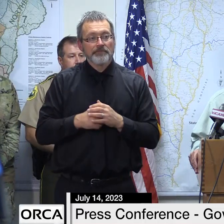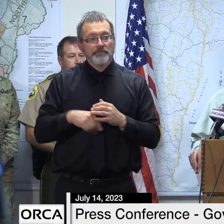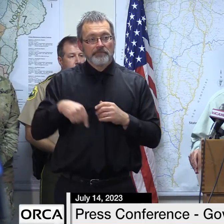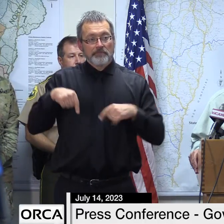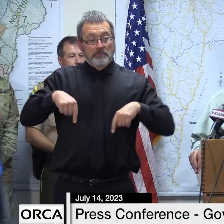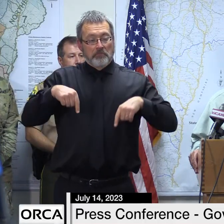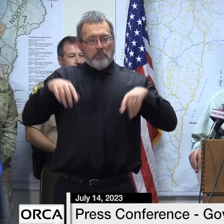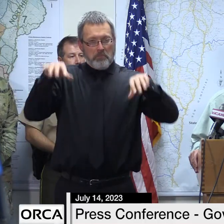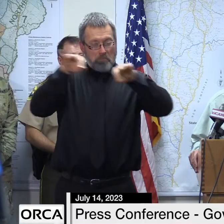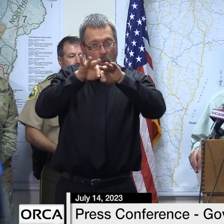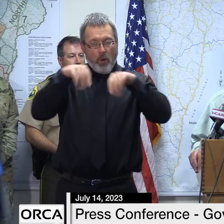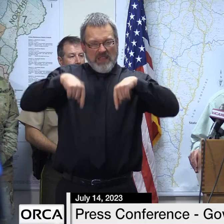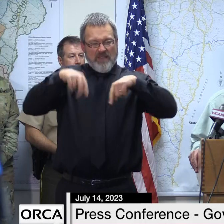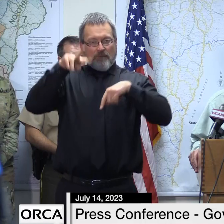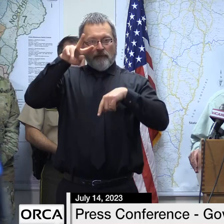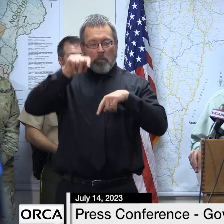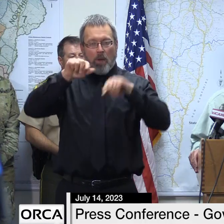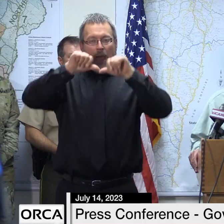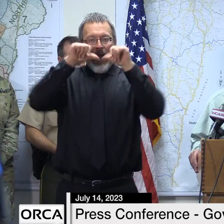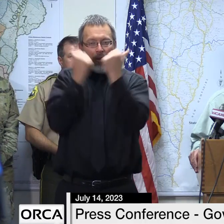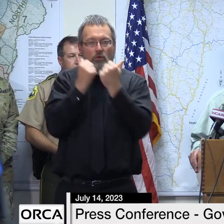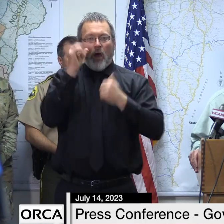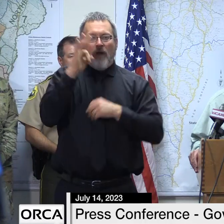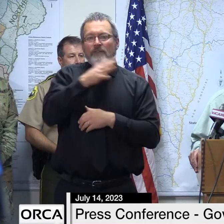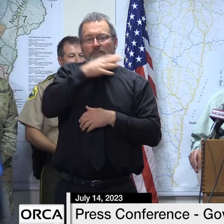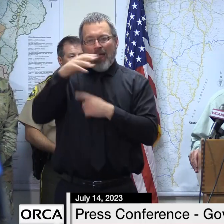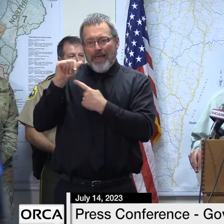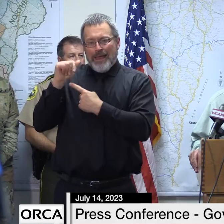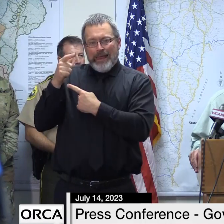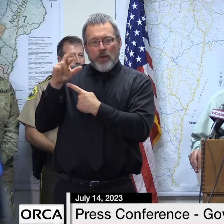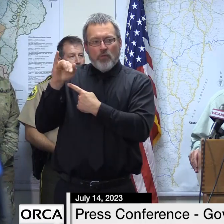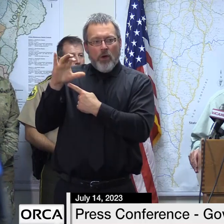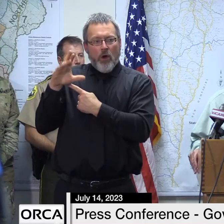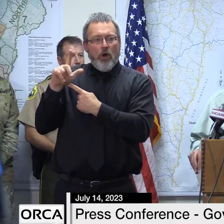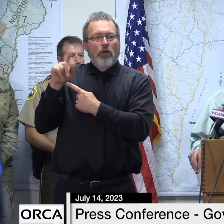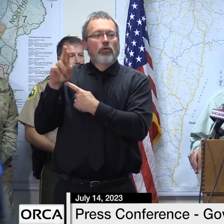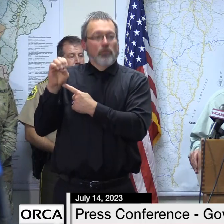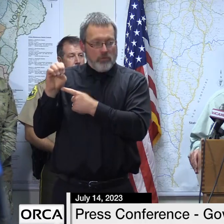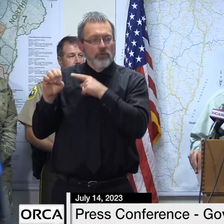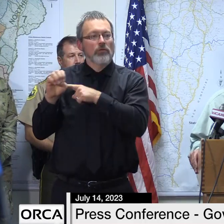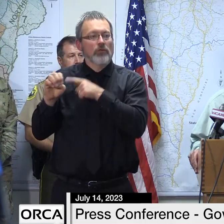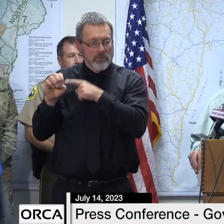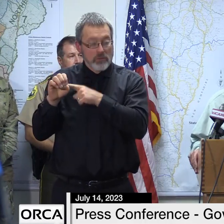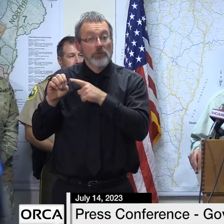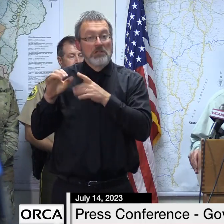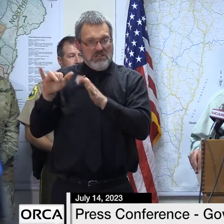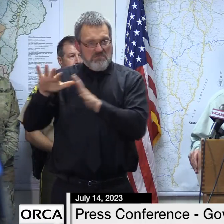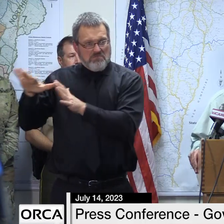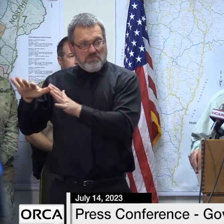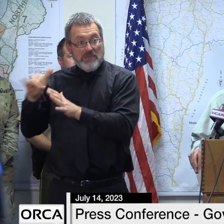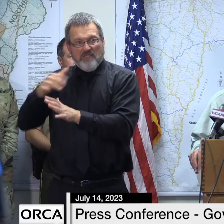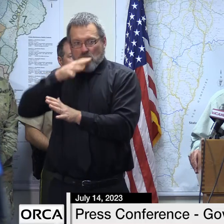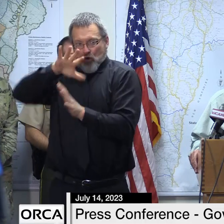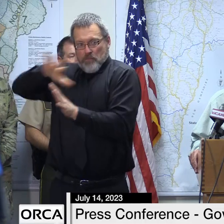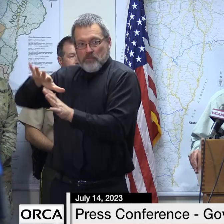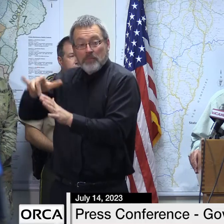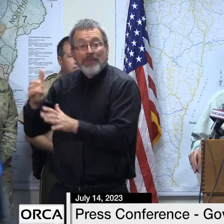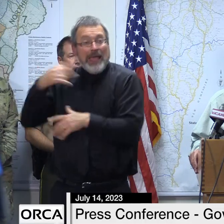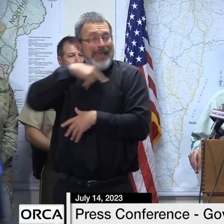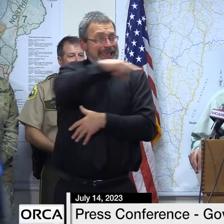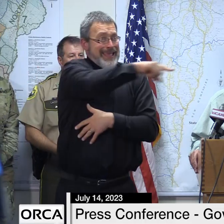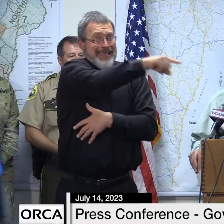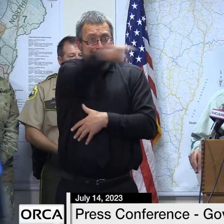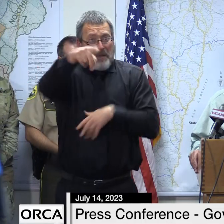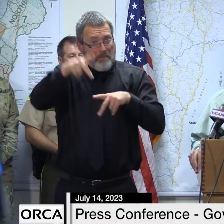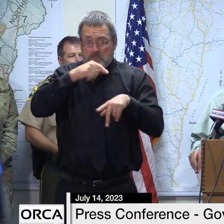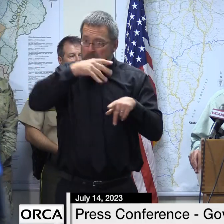Agriculture's homepage. What can the public do? This is the time to support farmers. Maybe it's